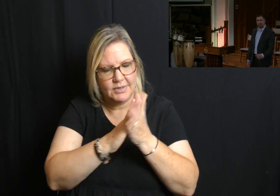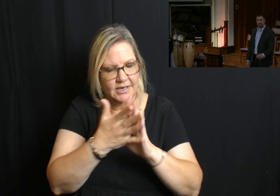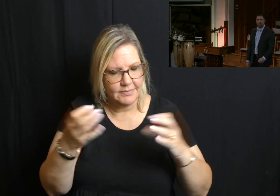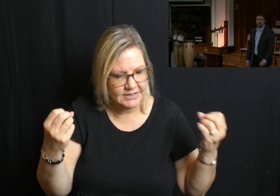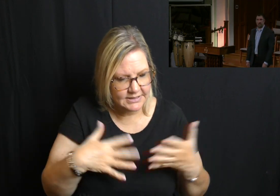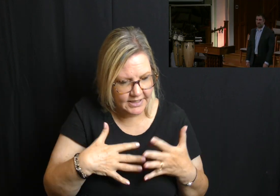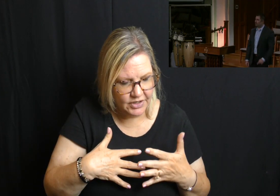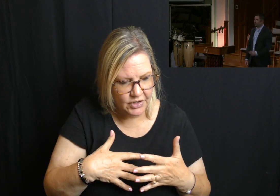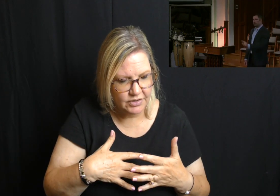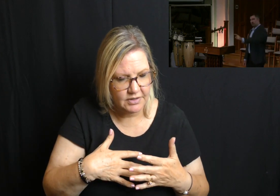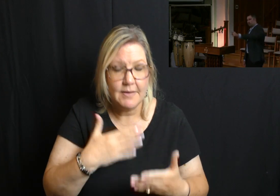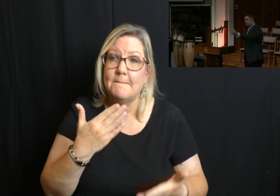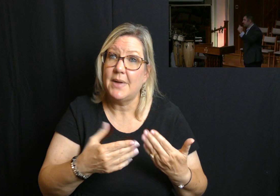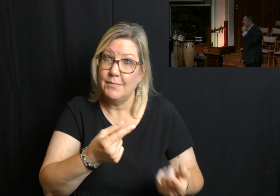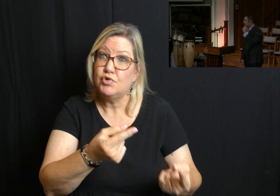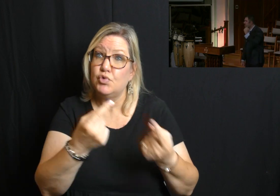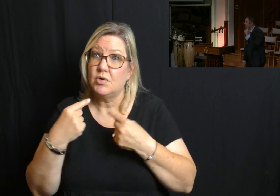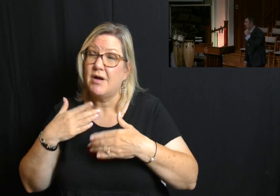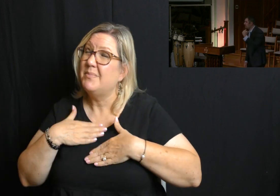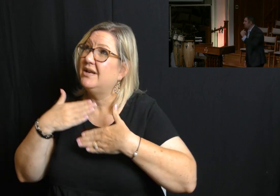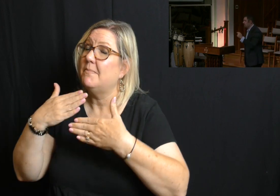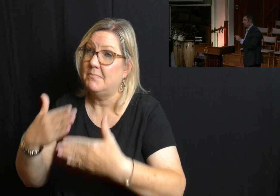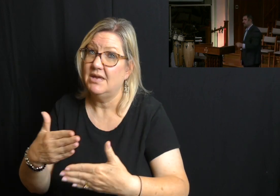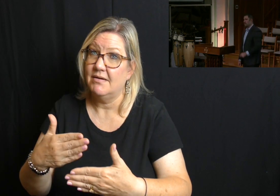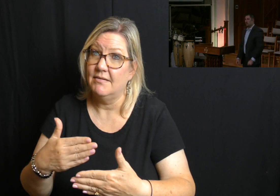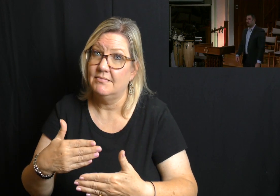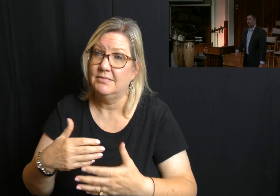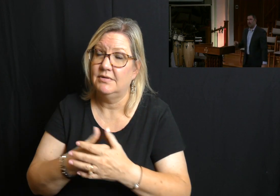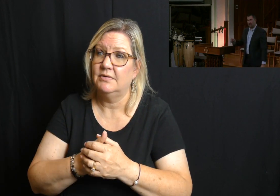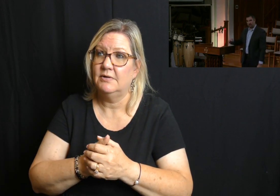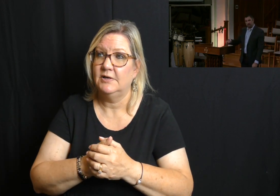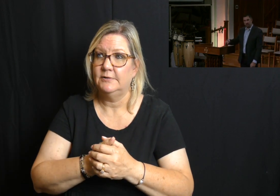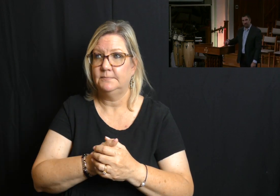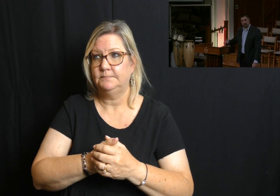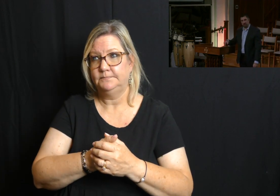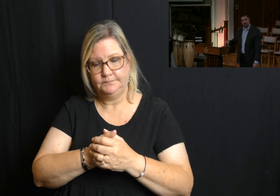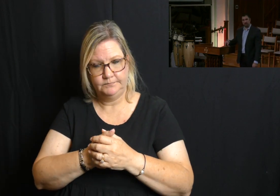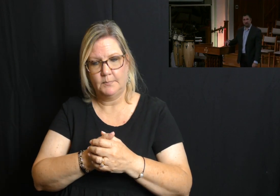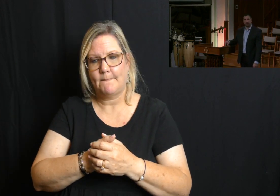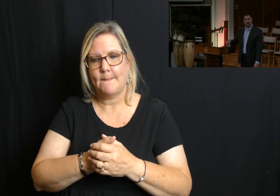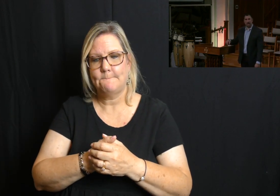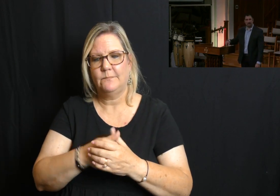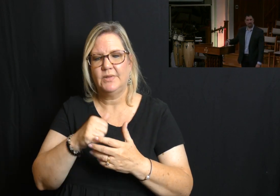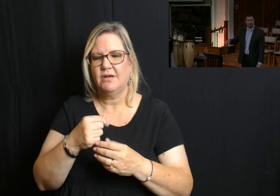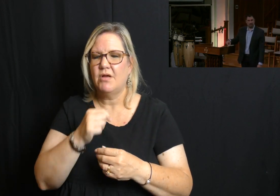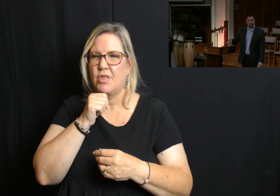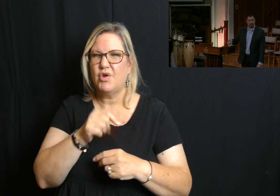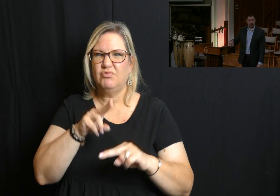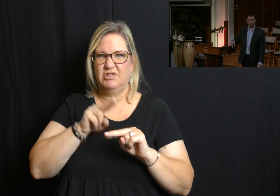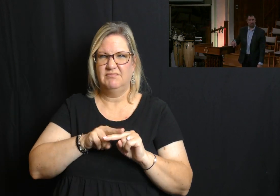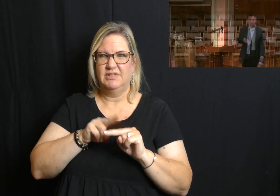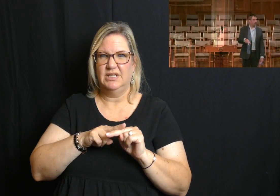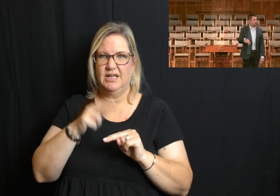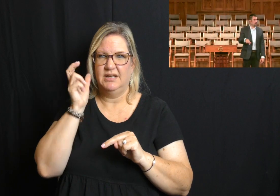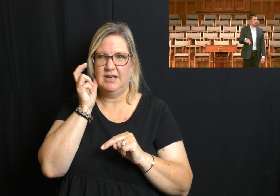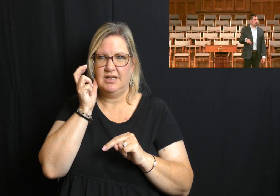Do your business with God. Don't just come here and hear it. Act upon the faith. Activate the